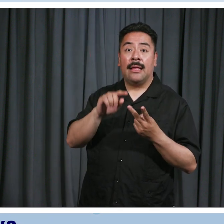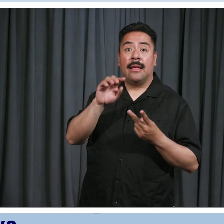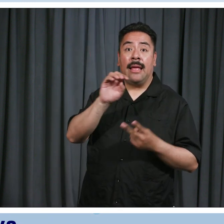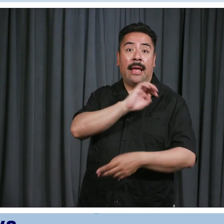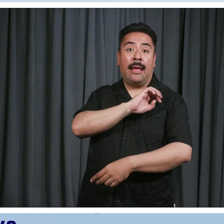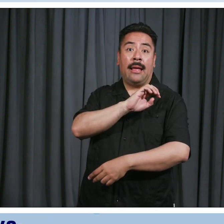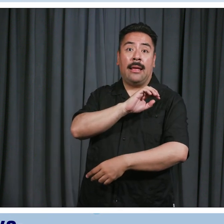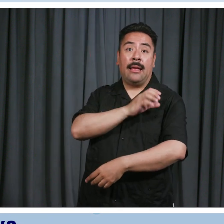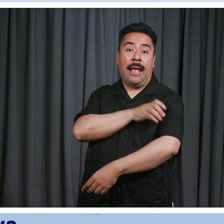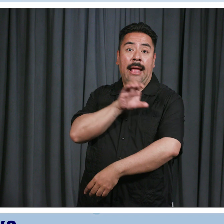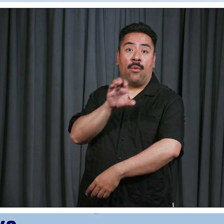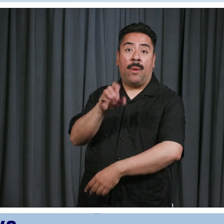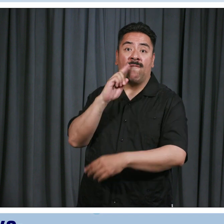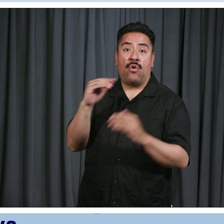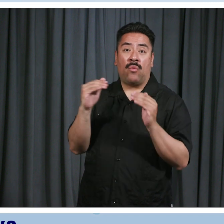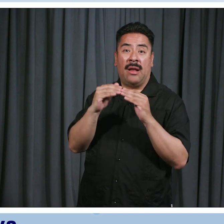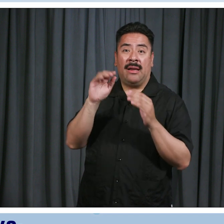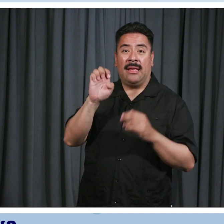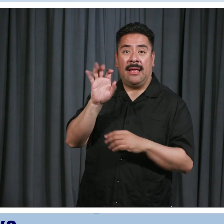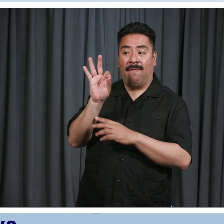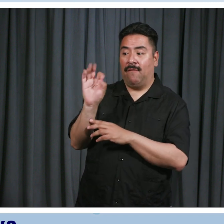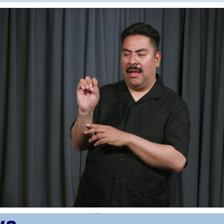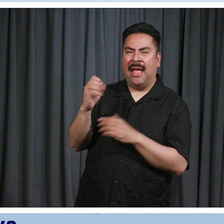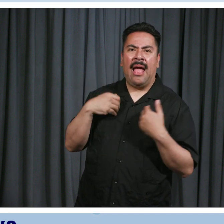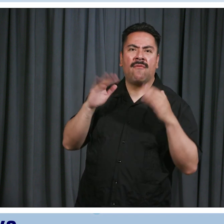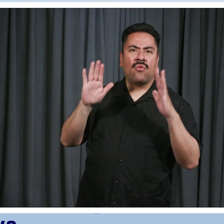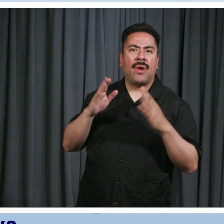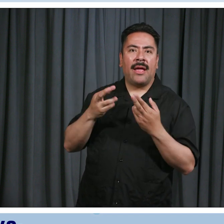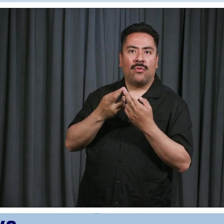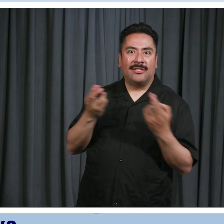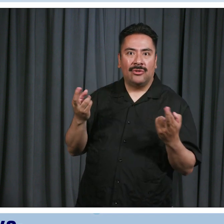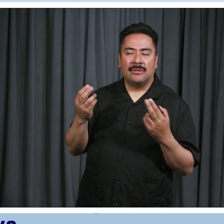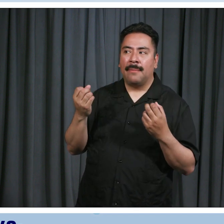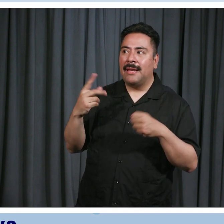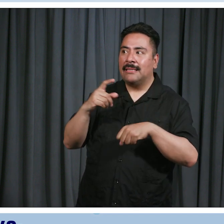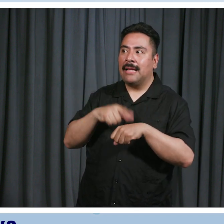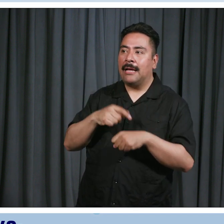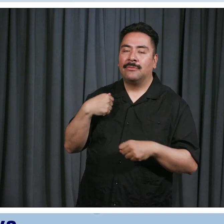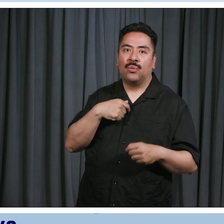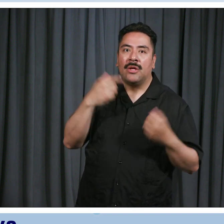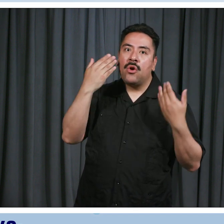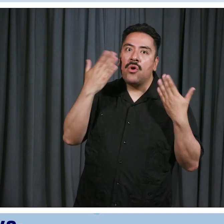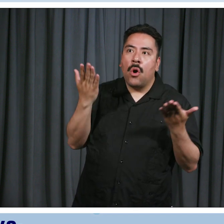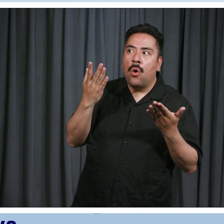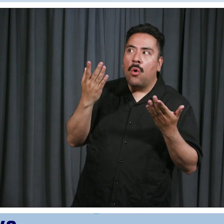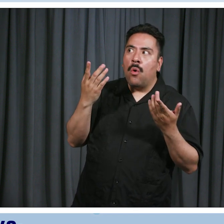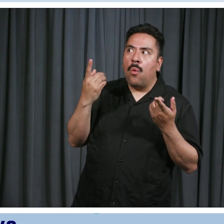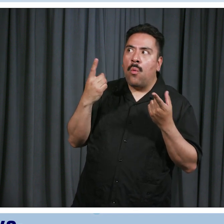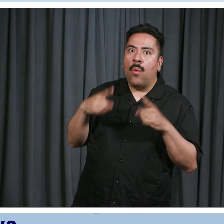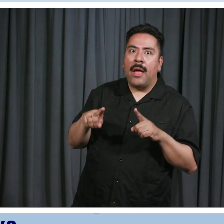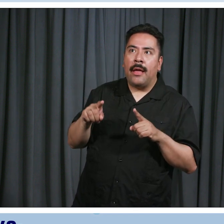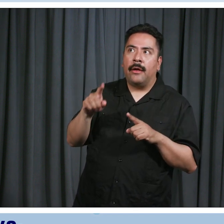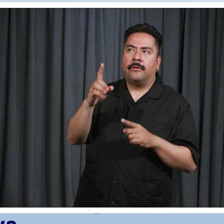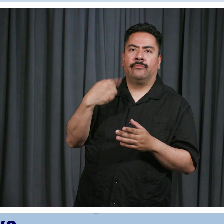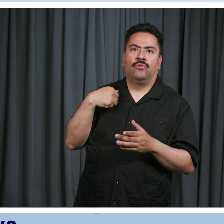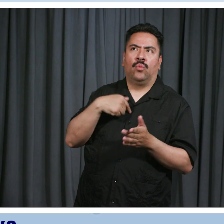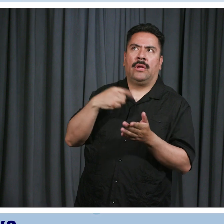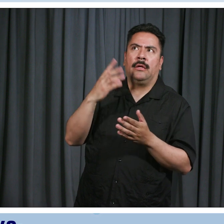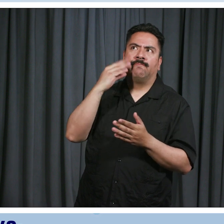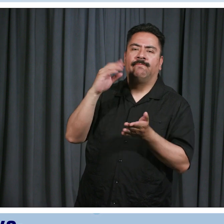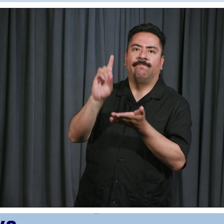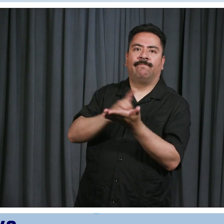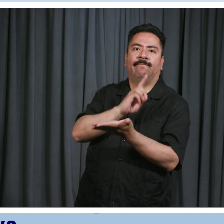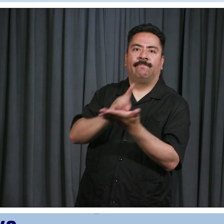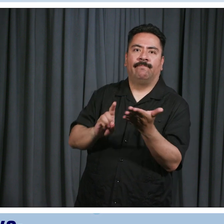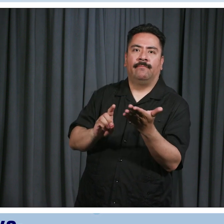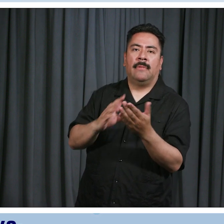some really wonderful resources I think that sometimes we don't even know when we're being discriminated against. And I think employers